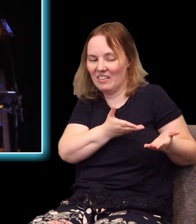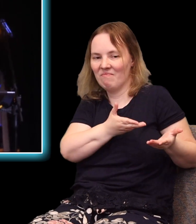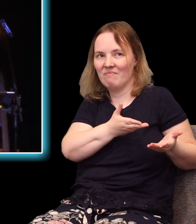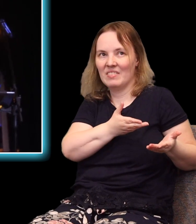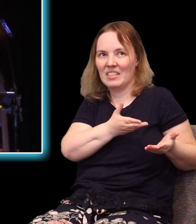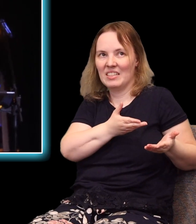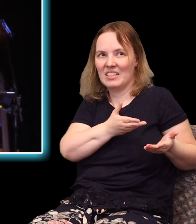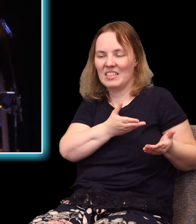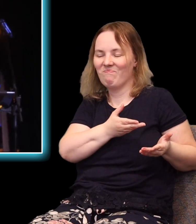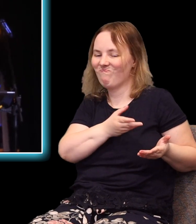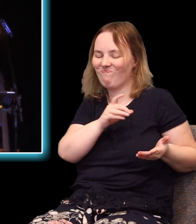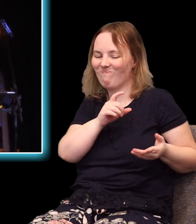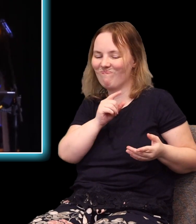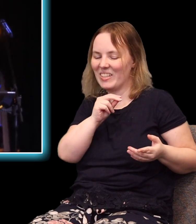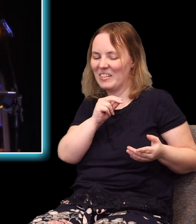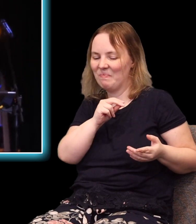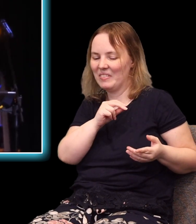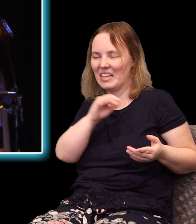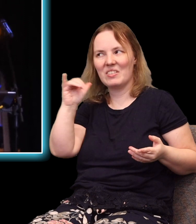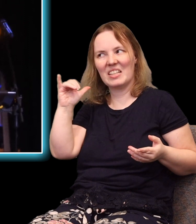here, then I got to contend with likeness.